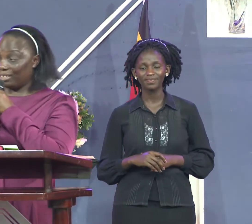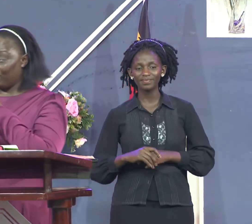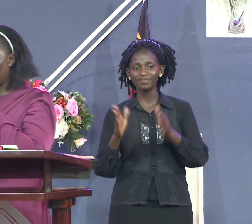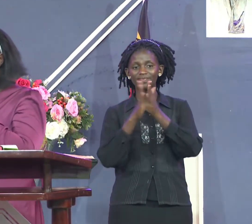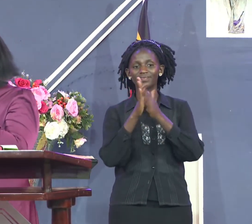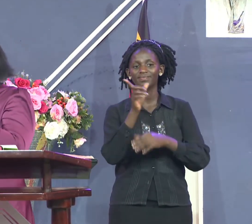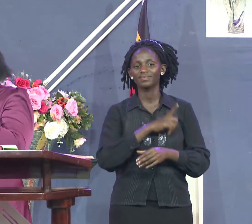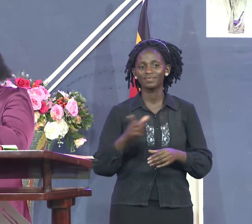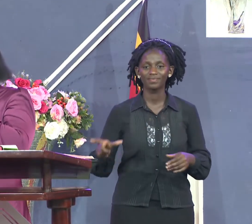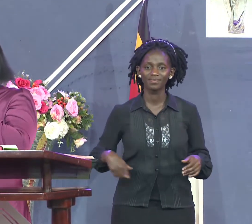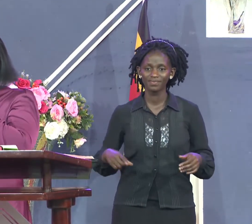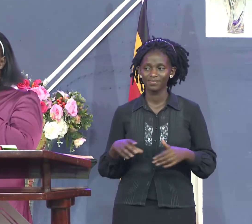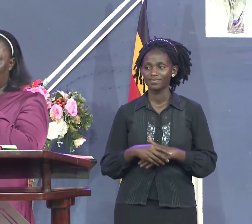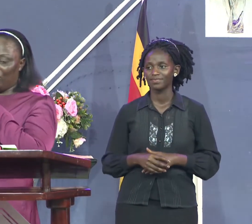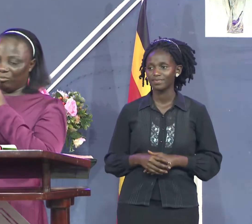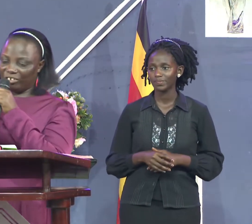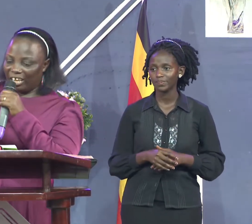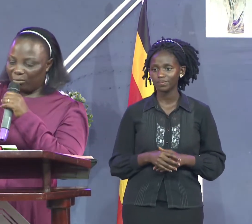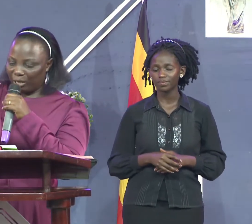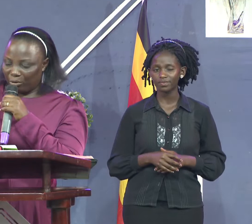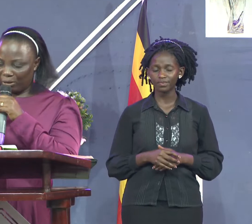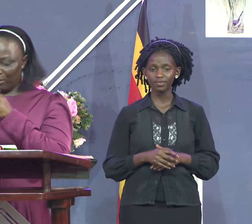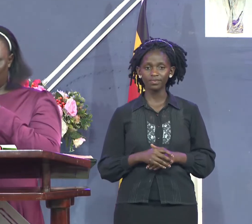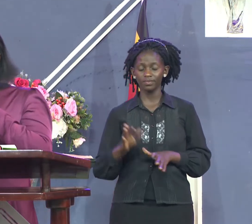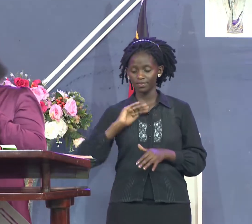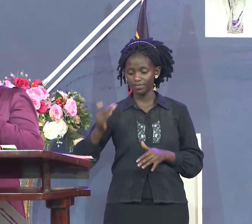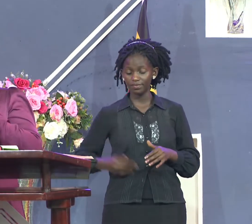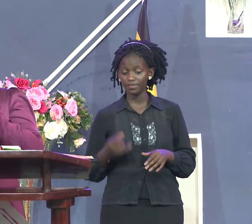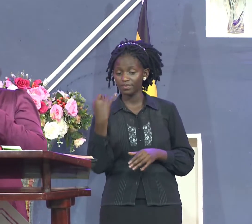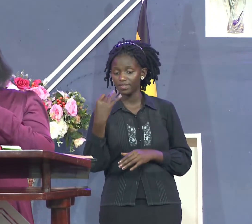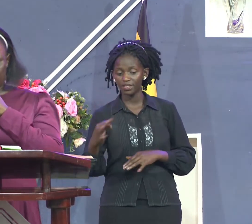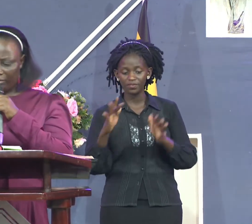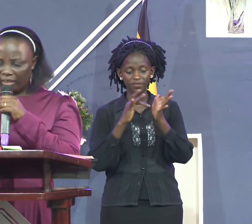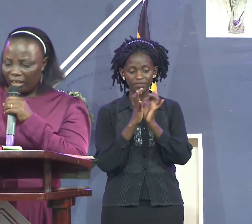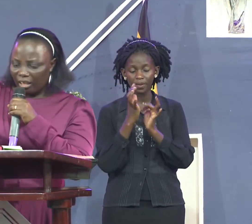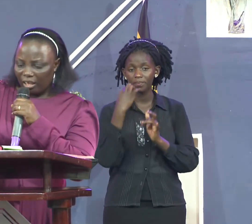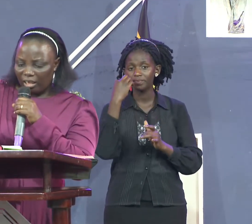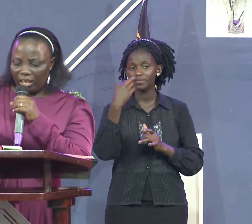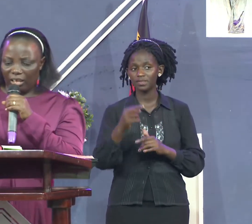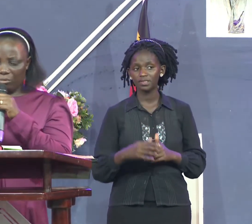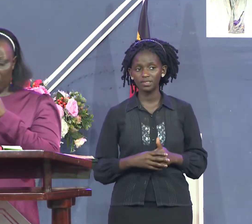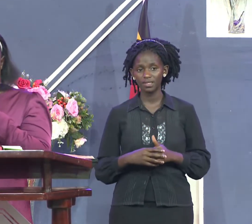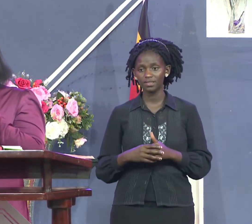Mukama yebazibwe. Praise the Lord. Omuchala Bible bwebe mwogerako.